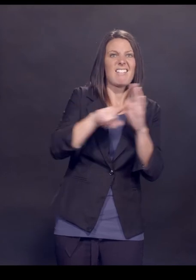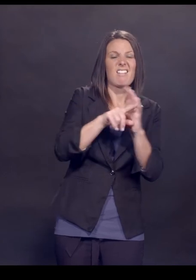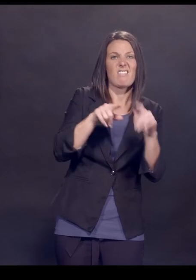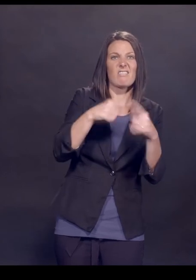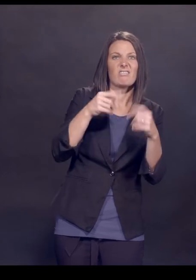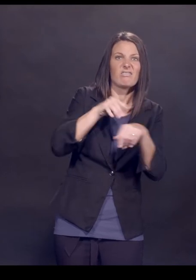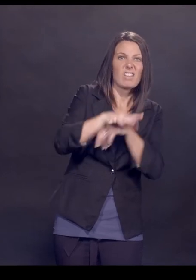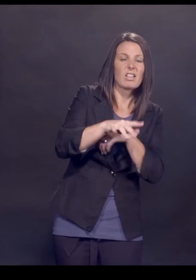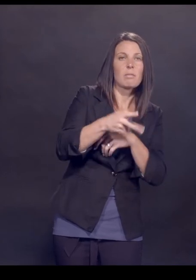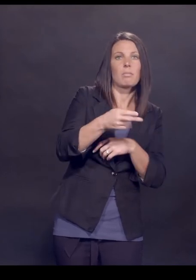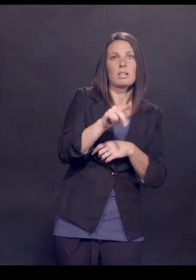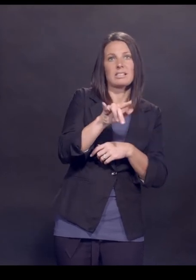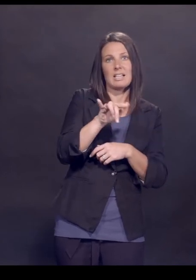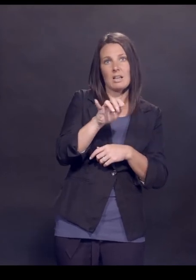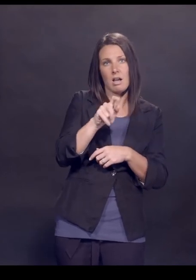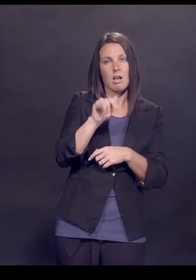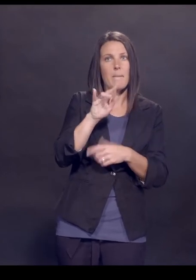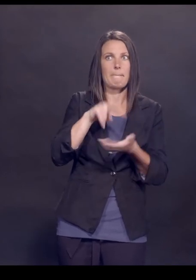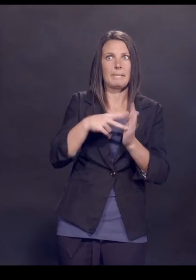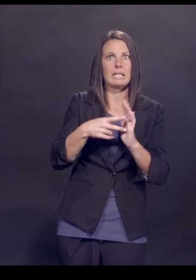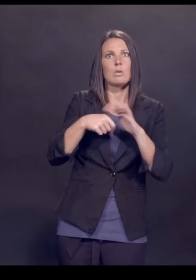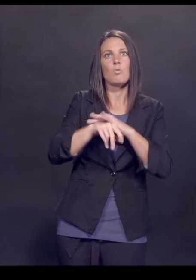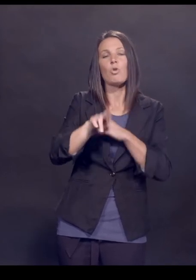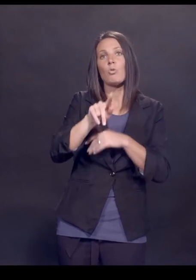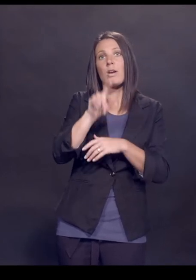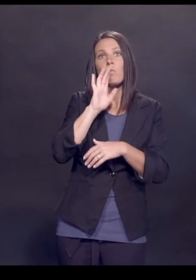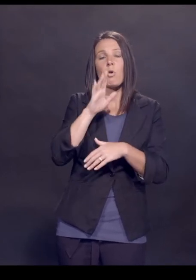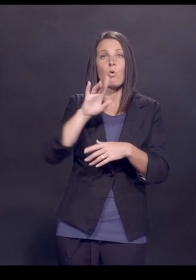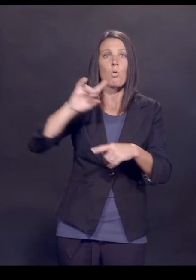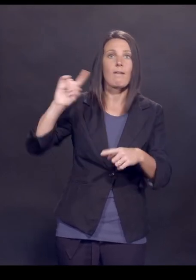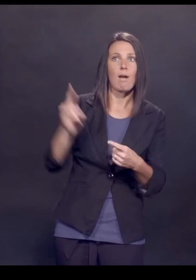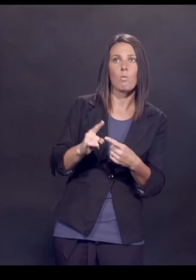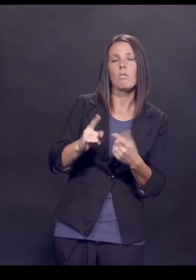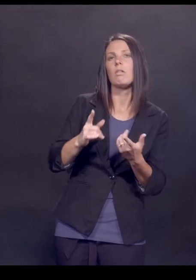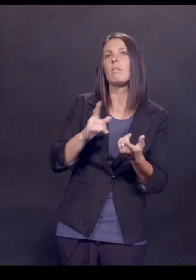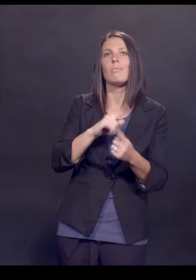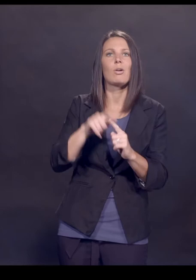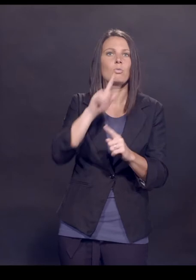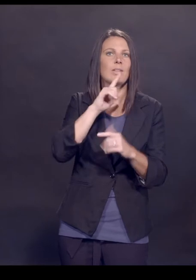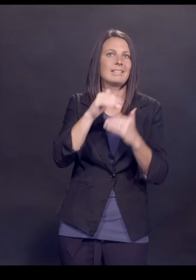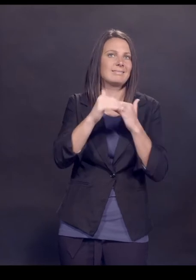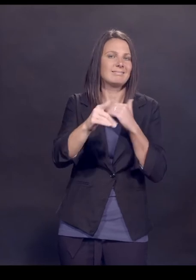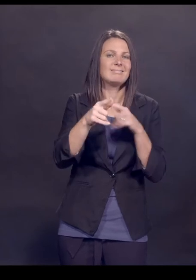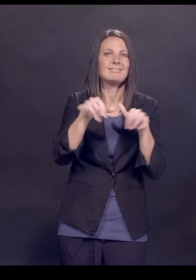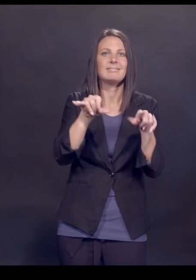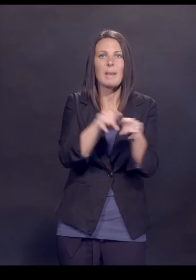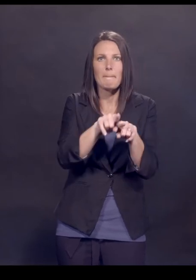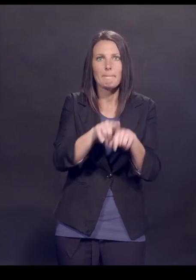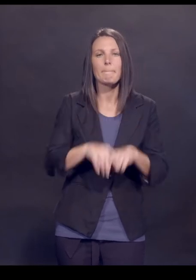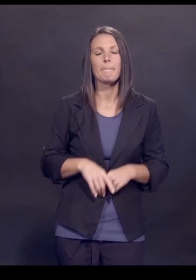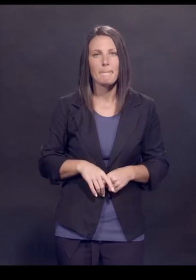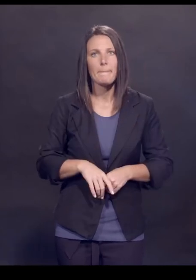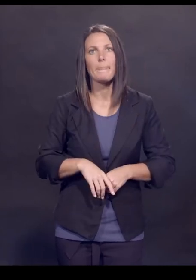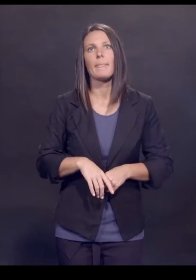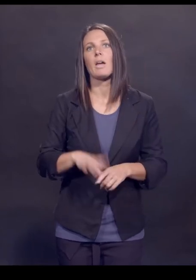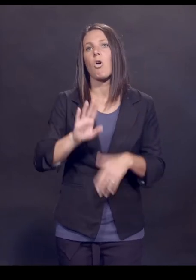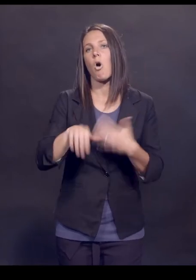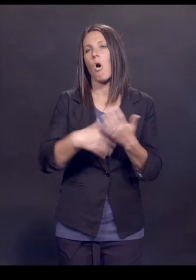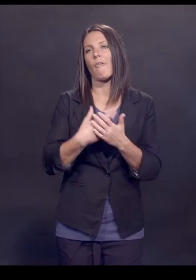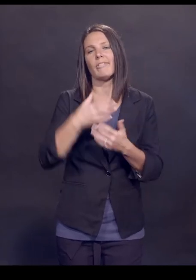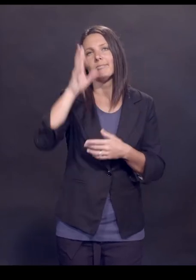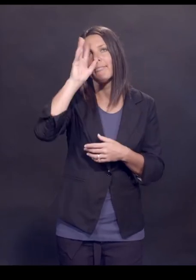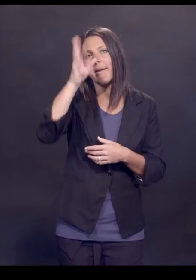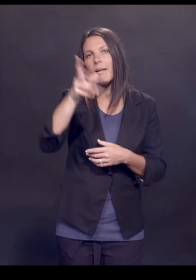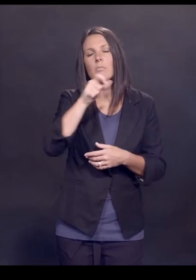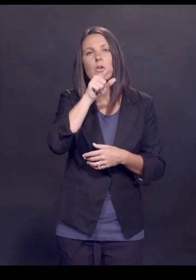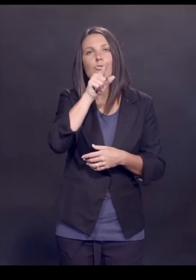affecting the placenta, then the birth rate should have gone down dramatically. In fact, it stayed the same. So that's your next piece of information that suggested this was all nonsense.